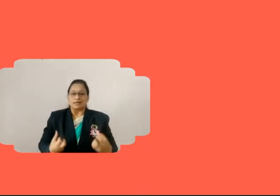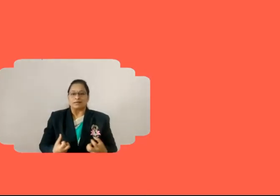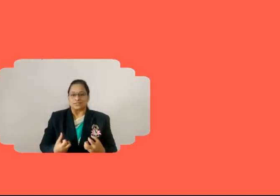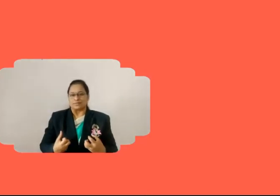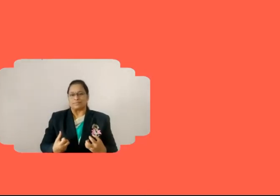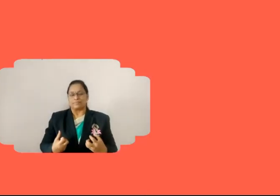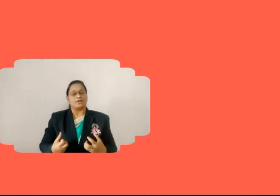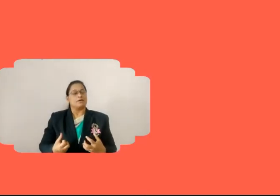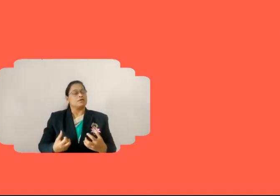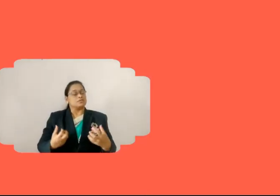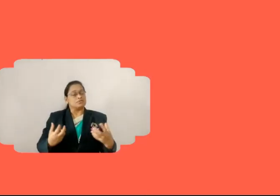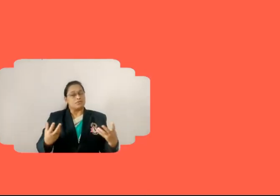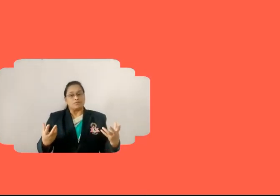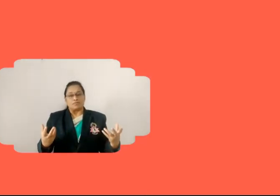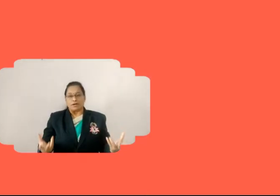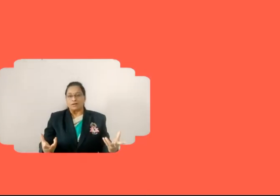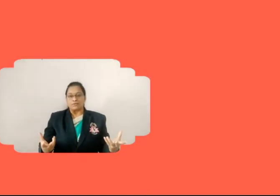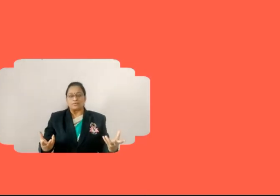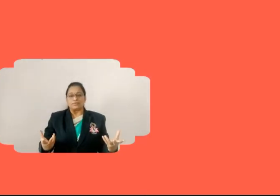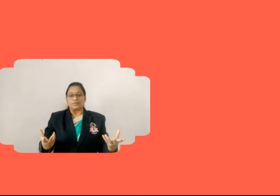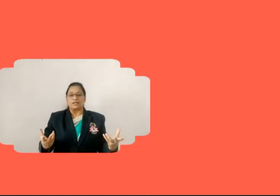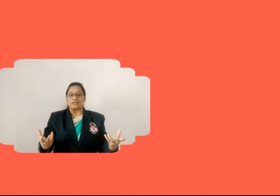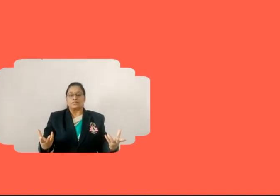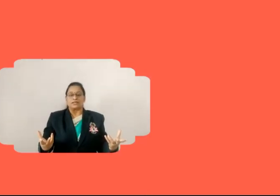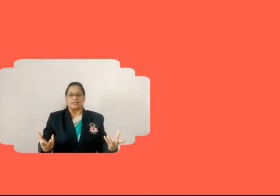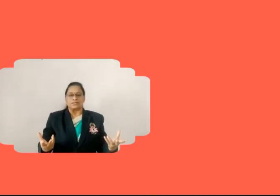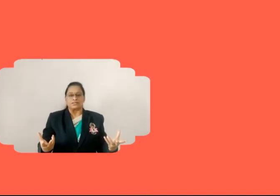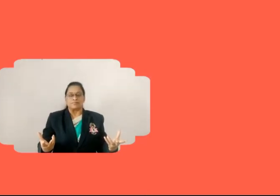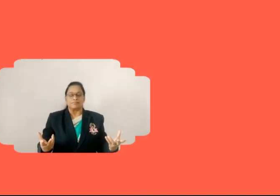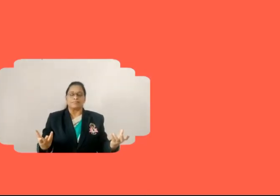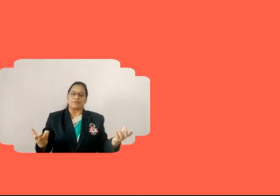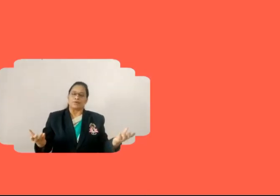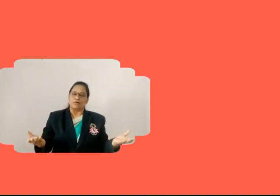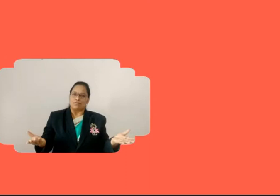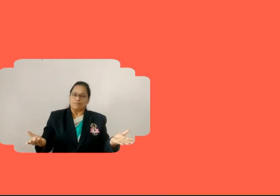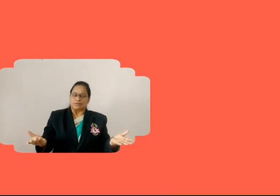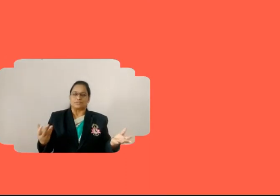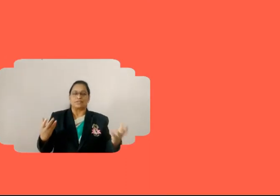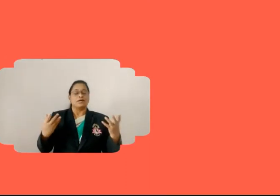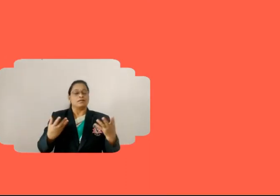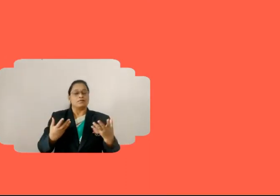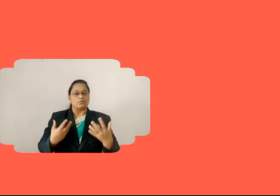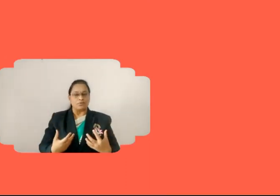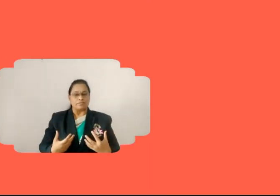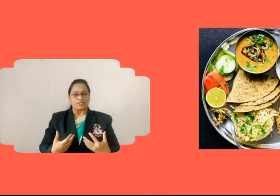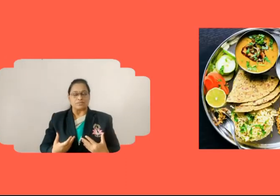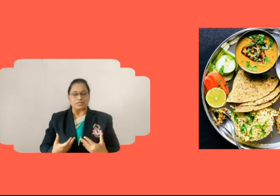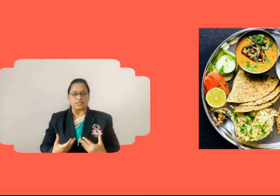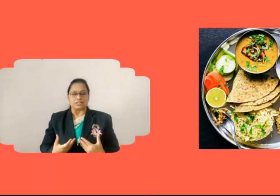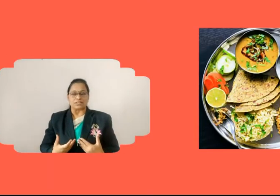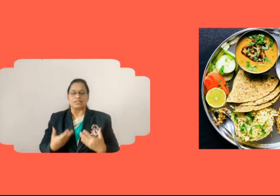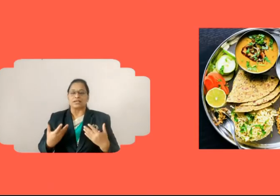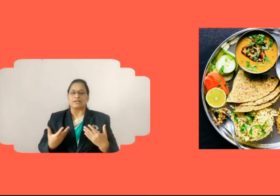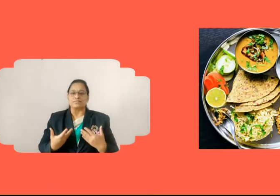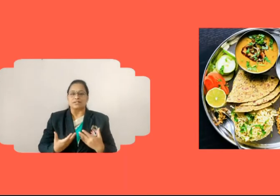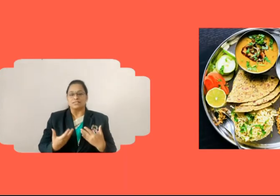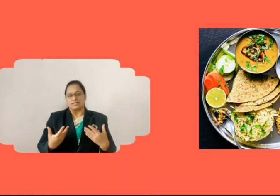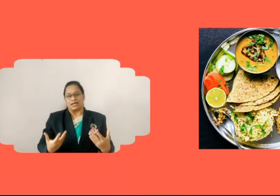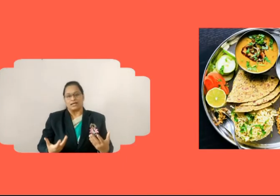energy. So from where do we get energy? Of course, the food which we eat gives us